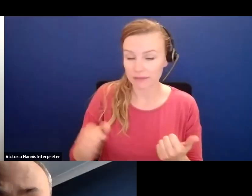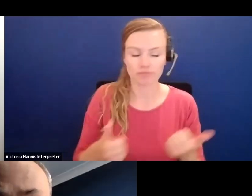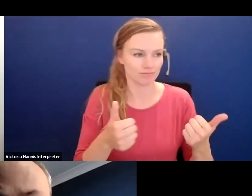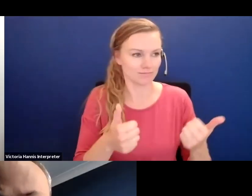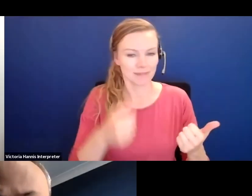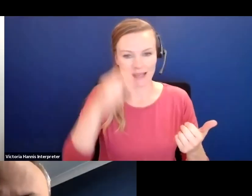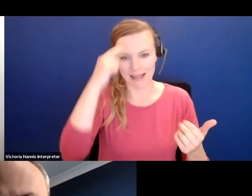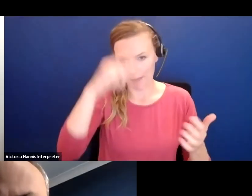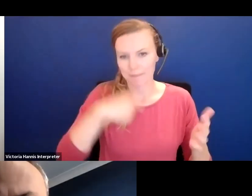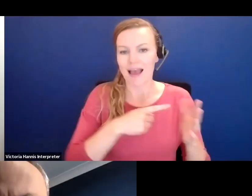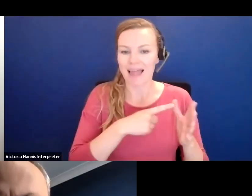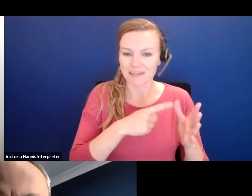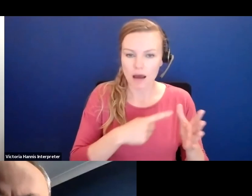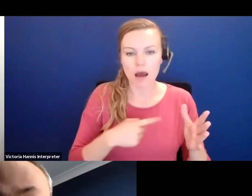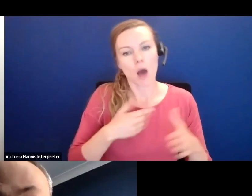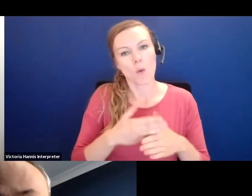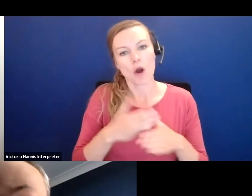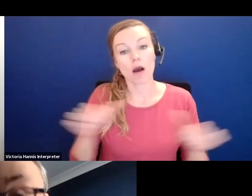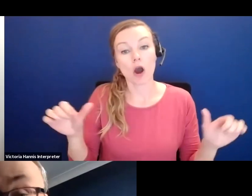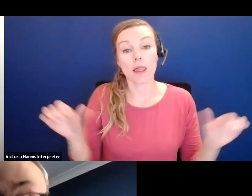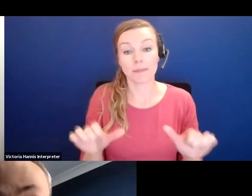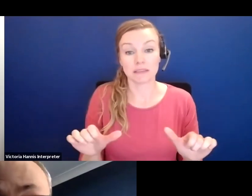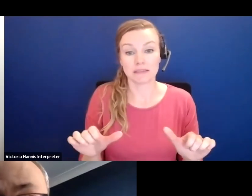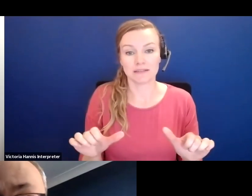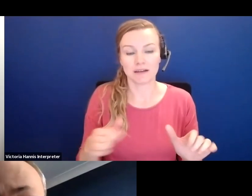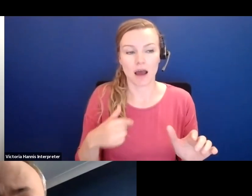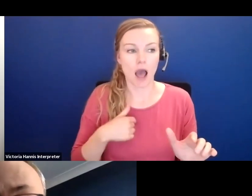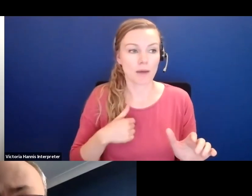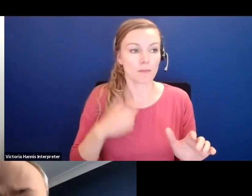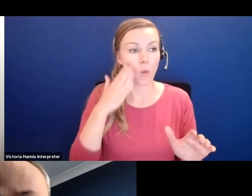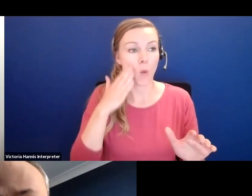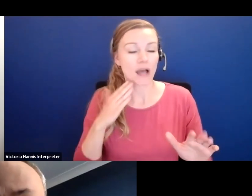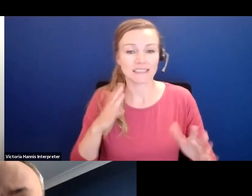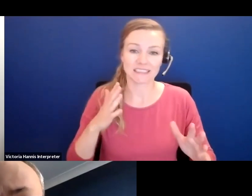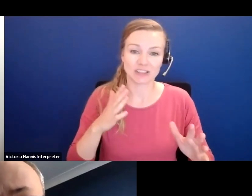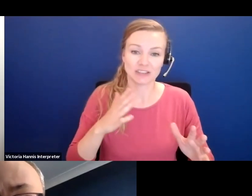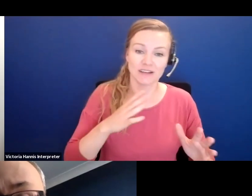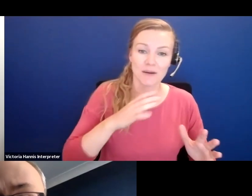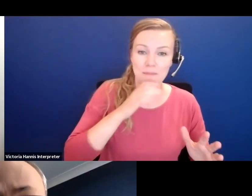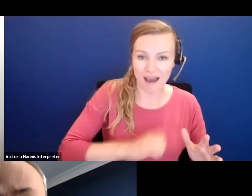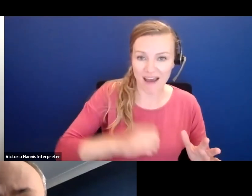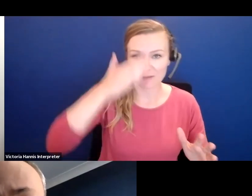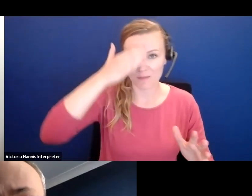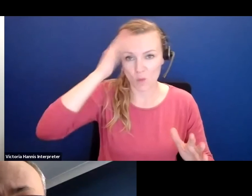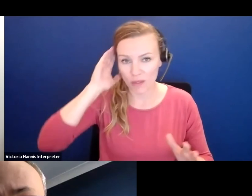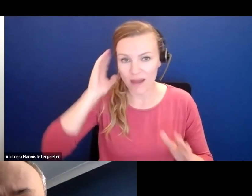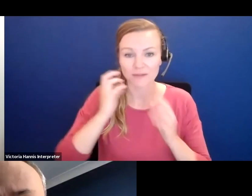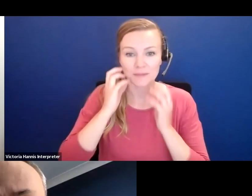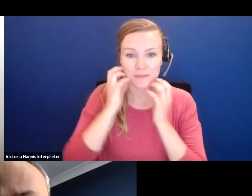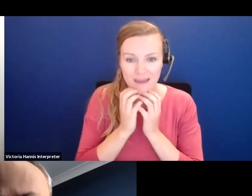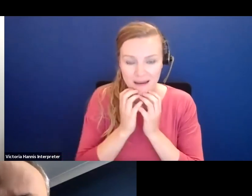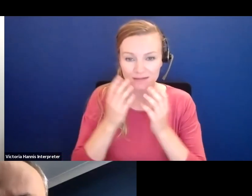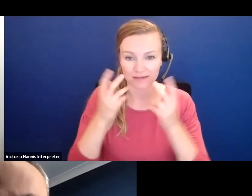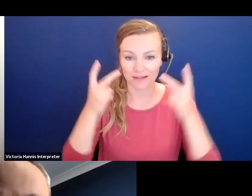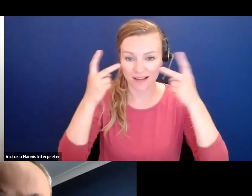Alistair. I work at Unlimited. I am a white-ish man with a bald head, a beard. I'm wearing glasses and